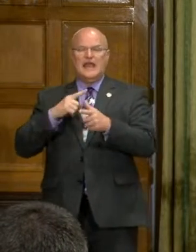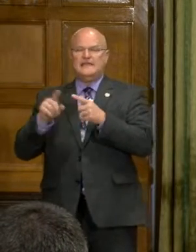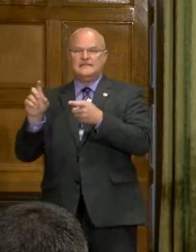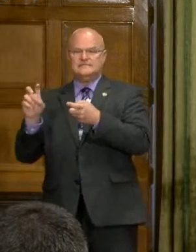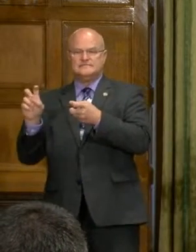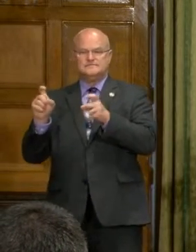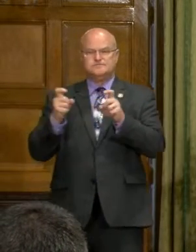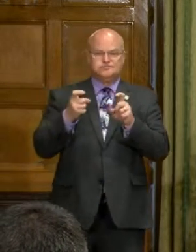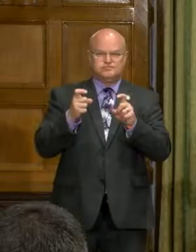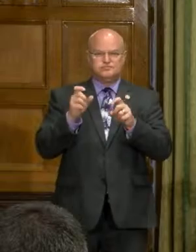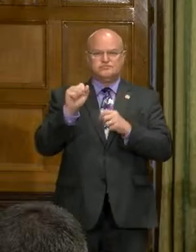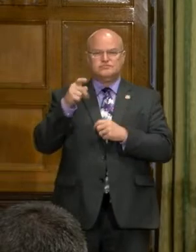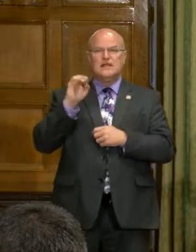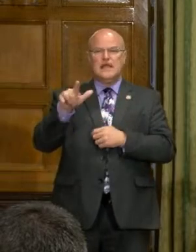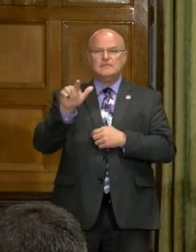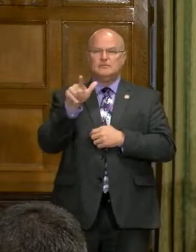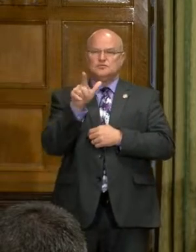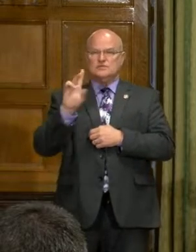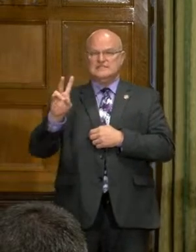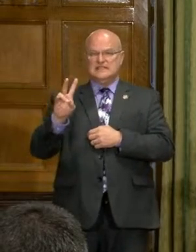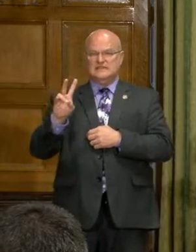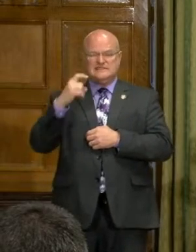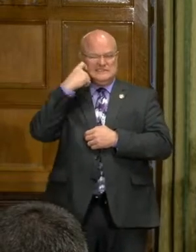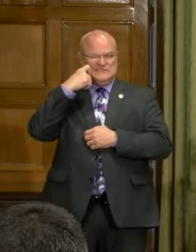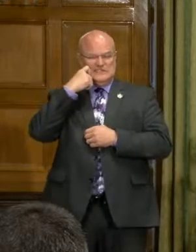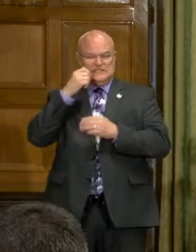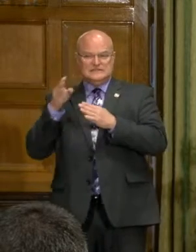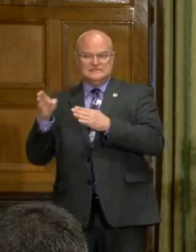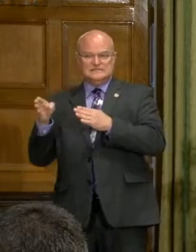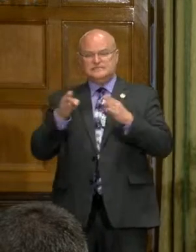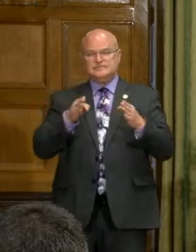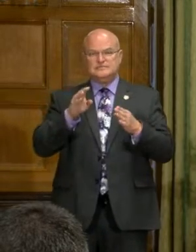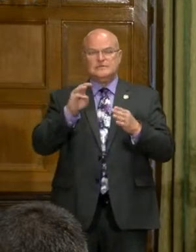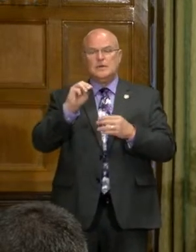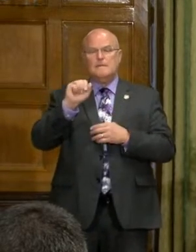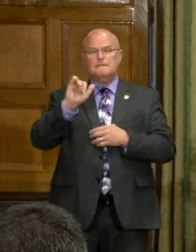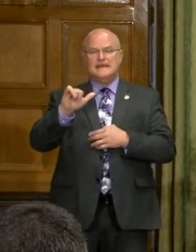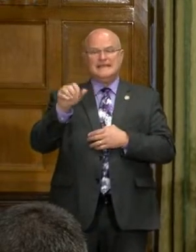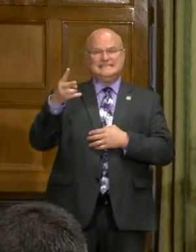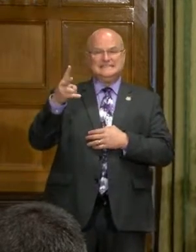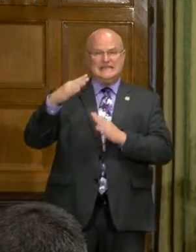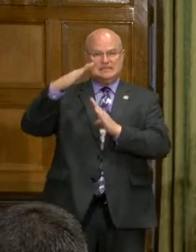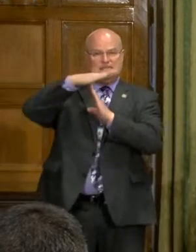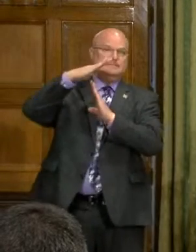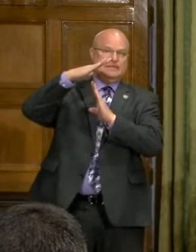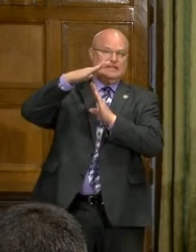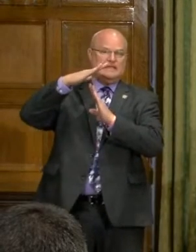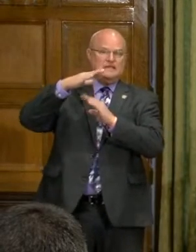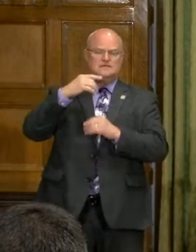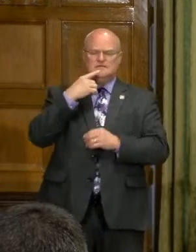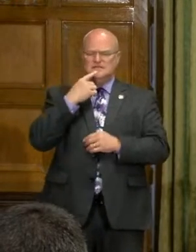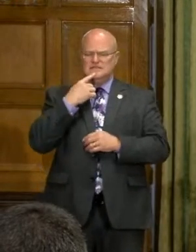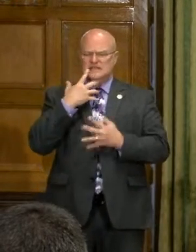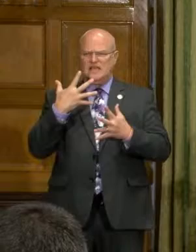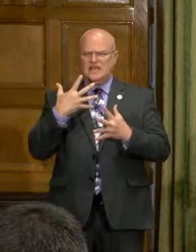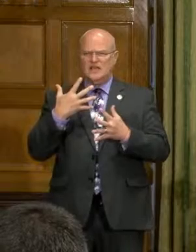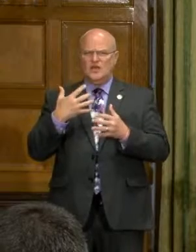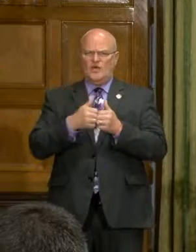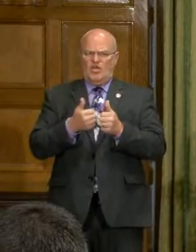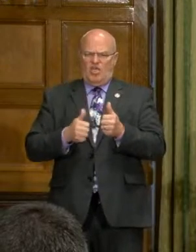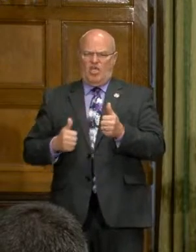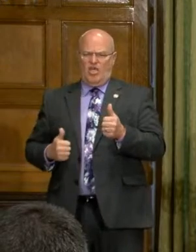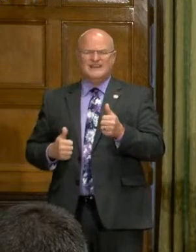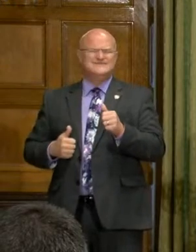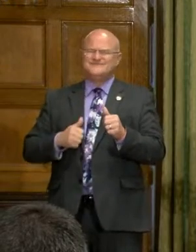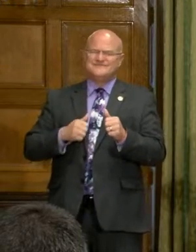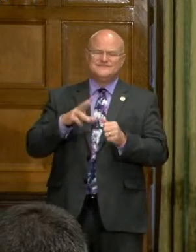to April 27th, and then most recently they shifted again to May 2nd. And you say, well, we're losing ground then.